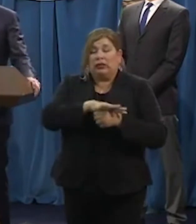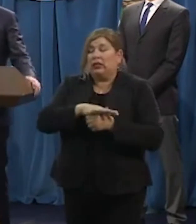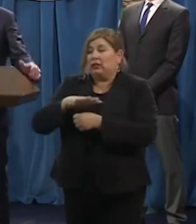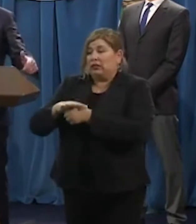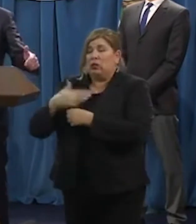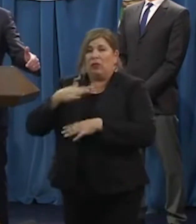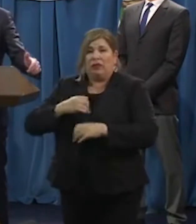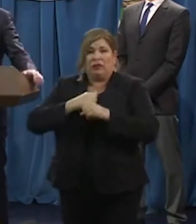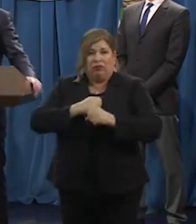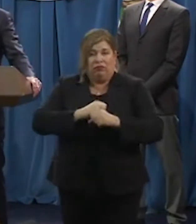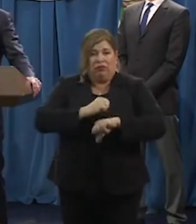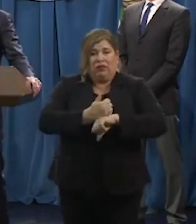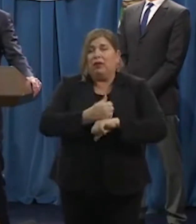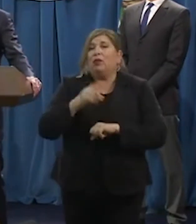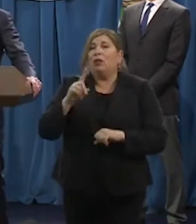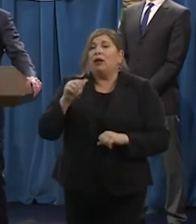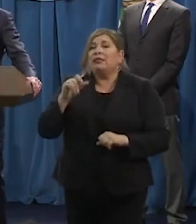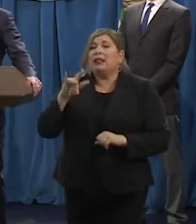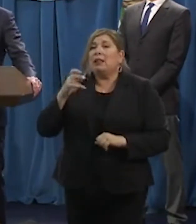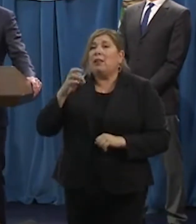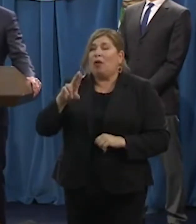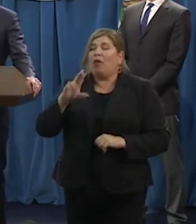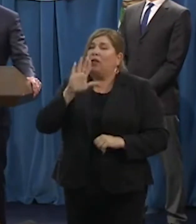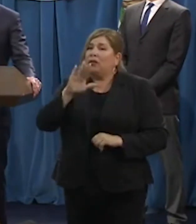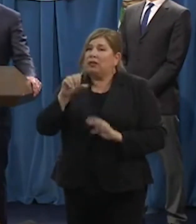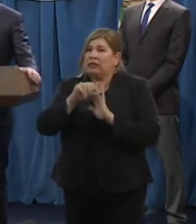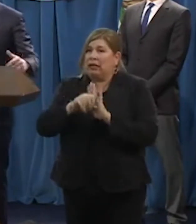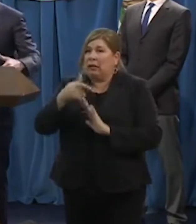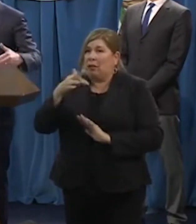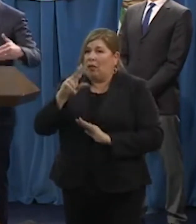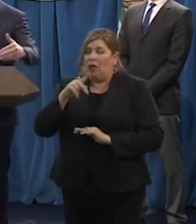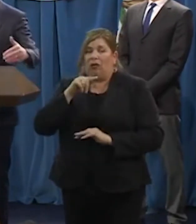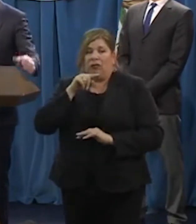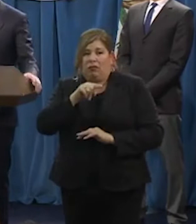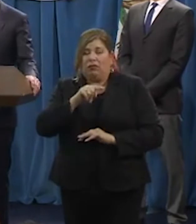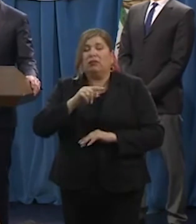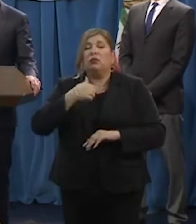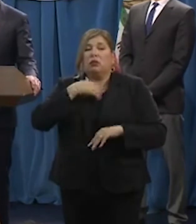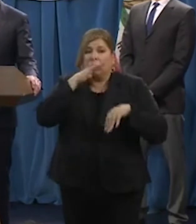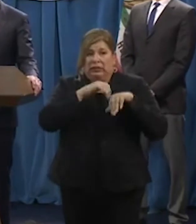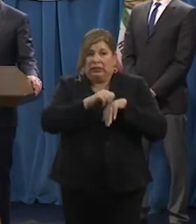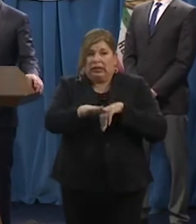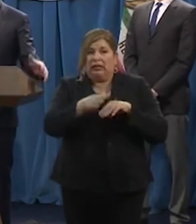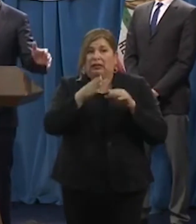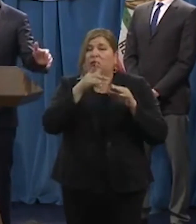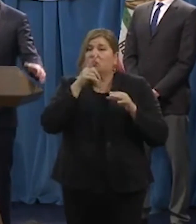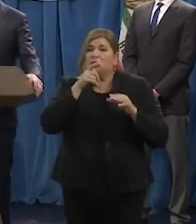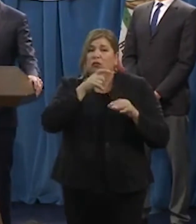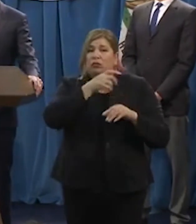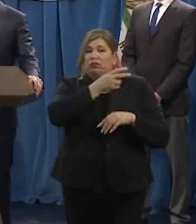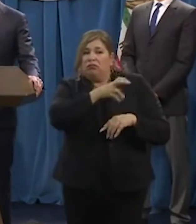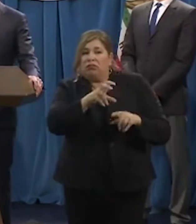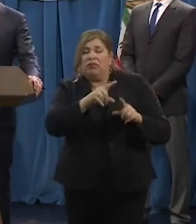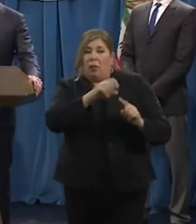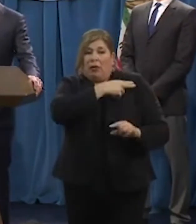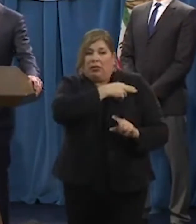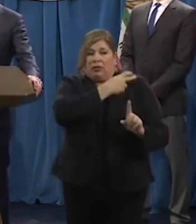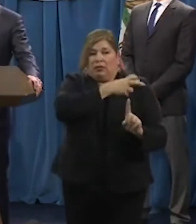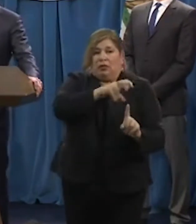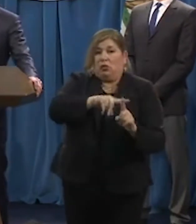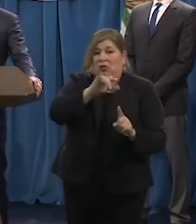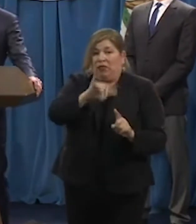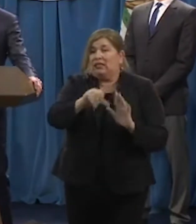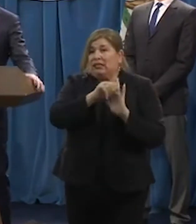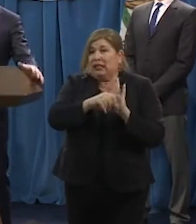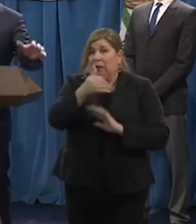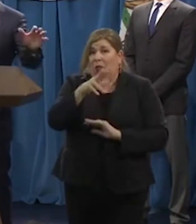secured, one Sylmar State Park site. We're putting individuals into some of our assets on that state